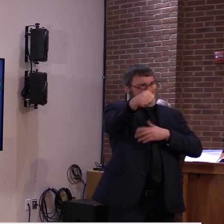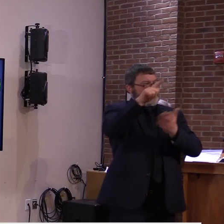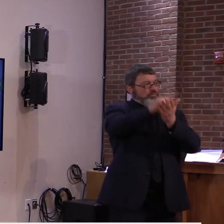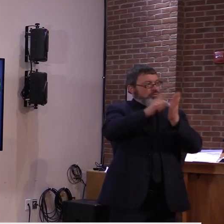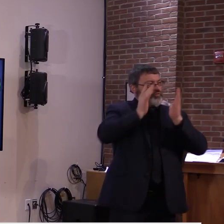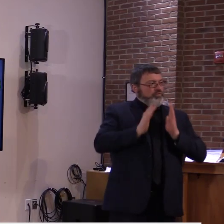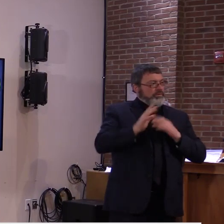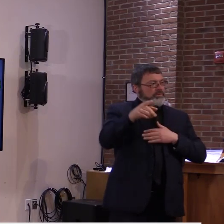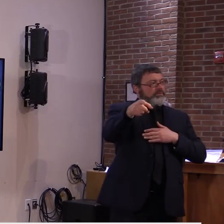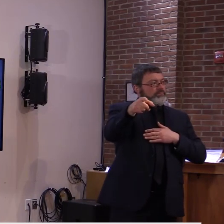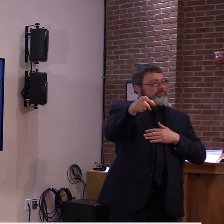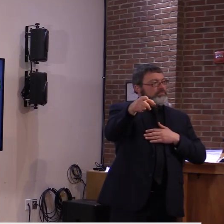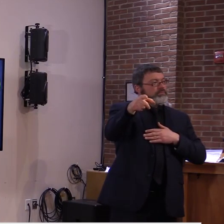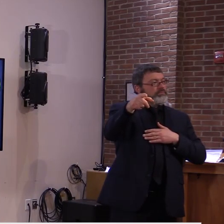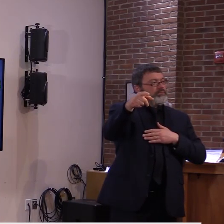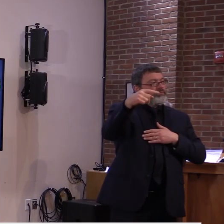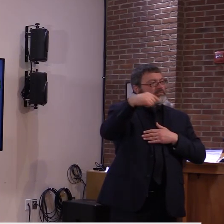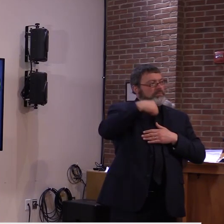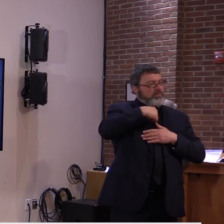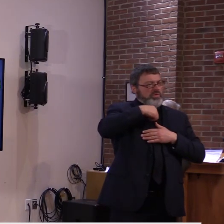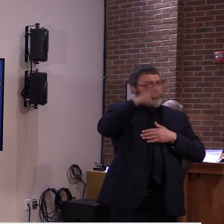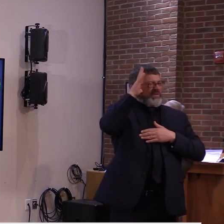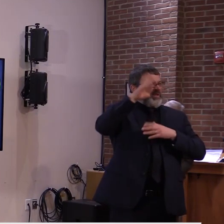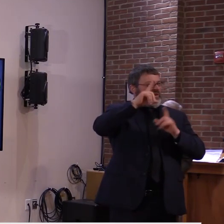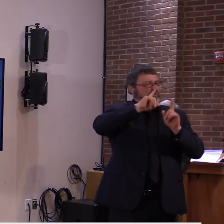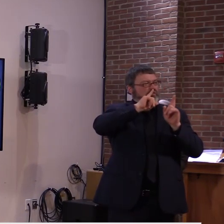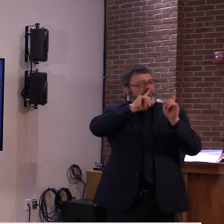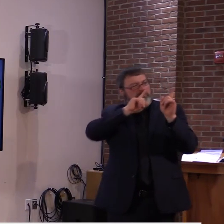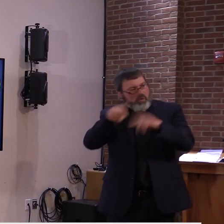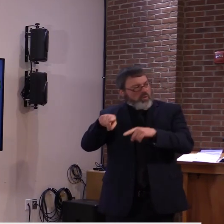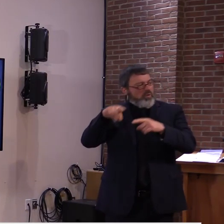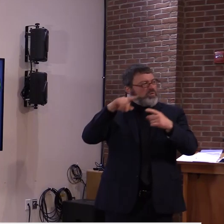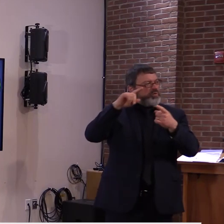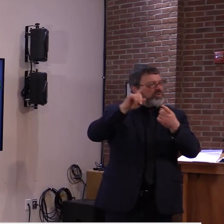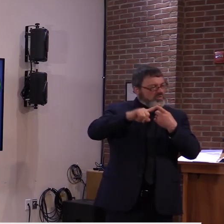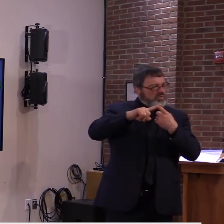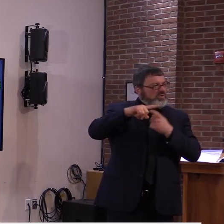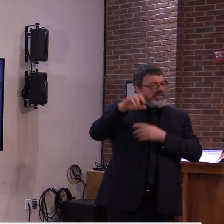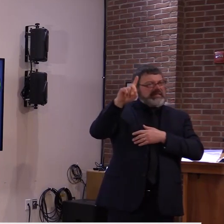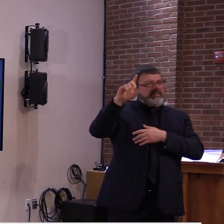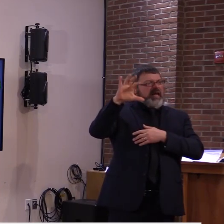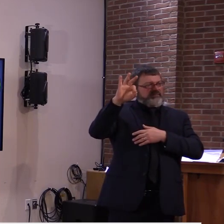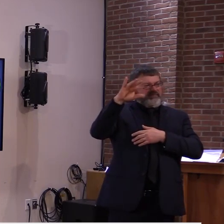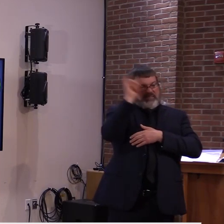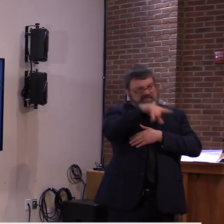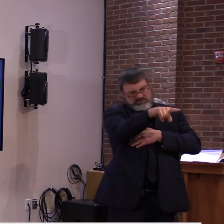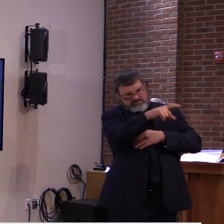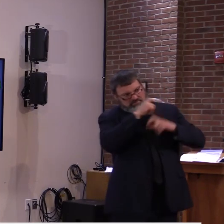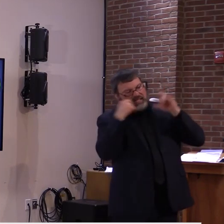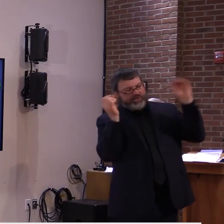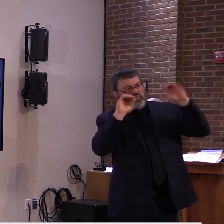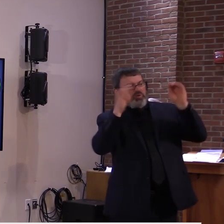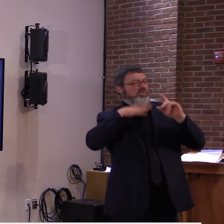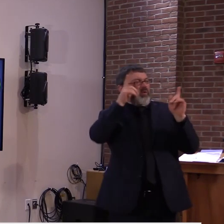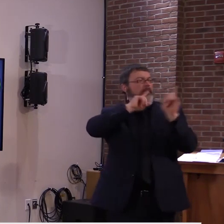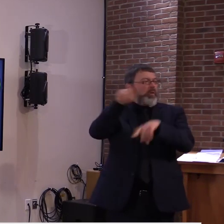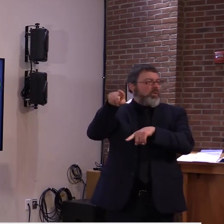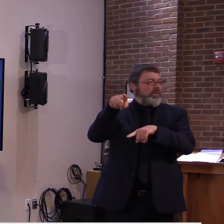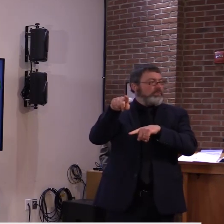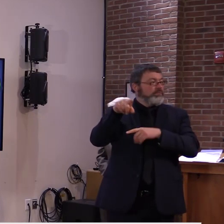not masked because they had extensions, another patron who is an attorney threatened to report her to the Department of Children